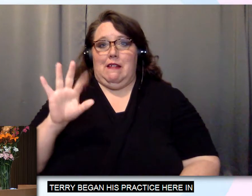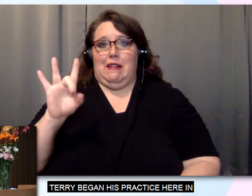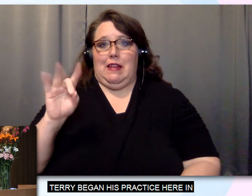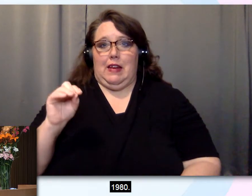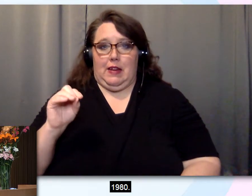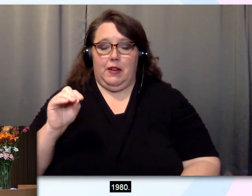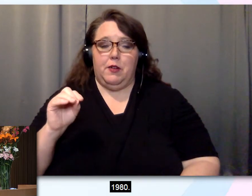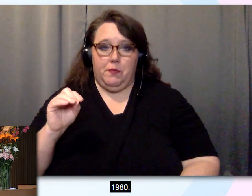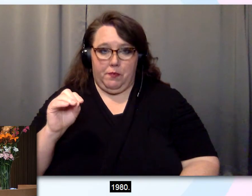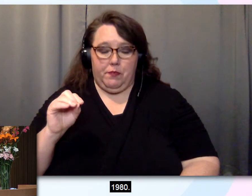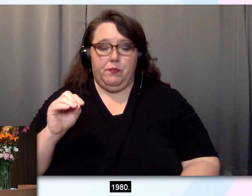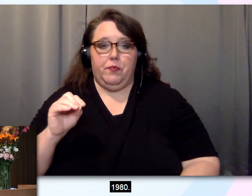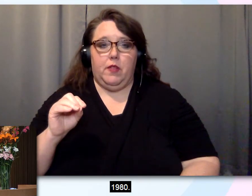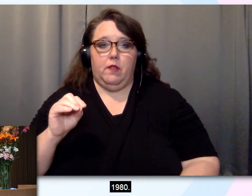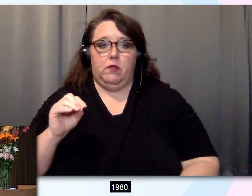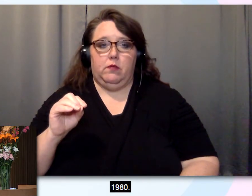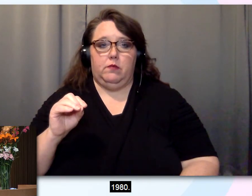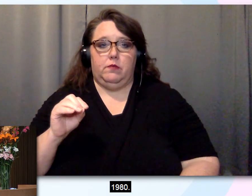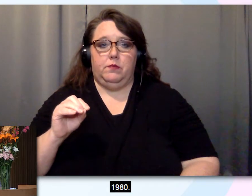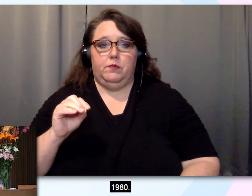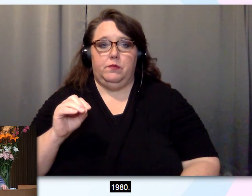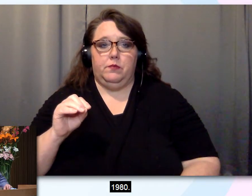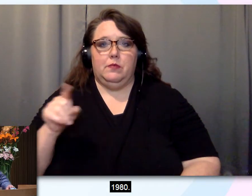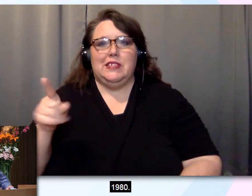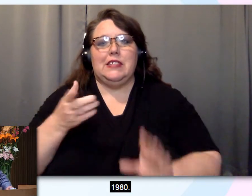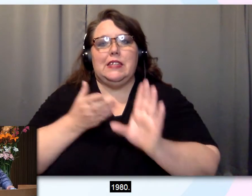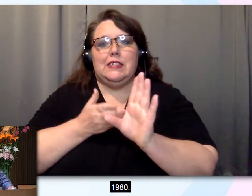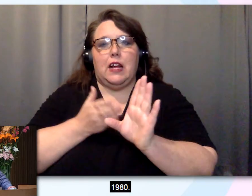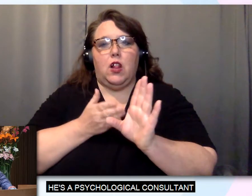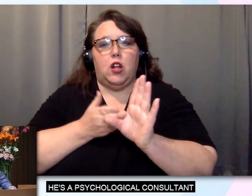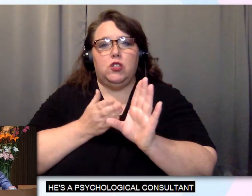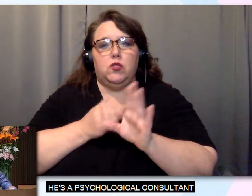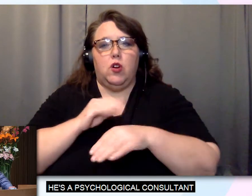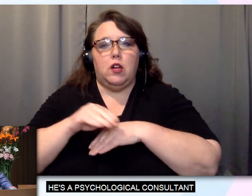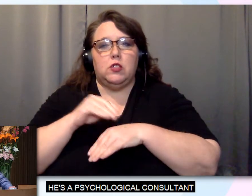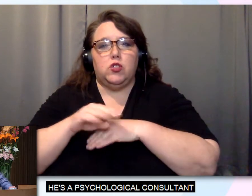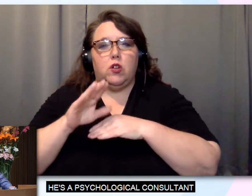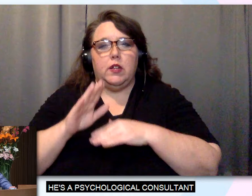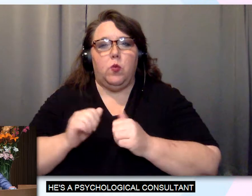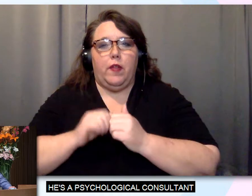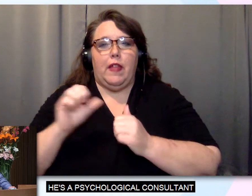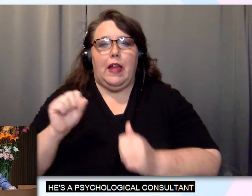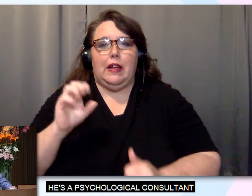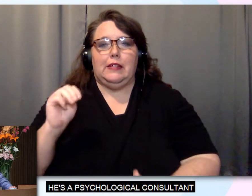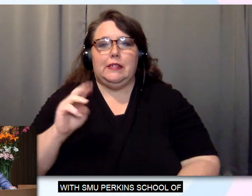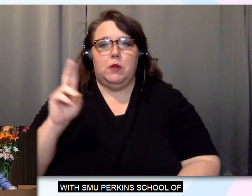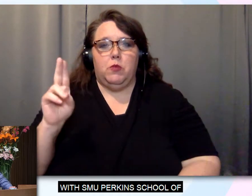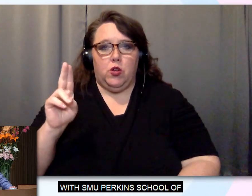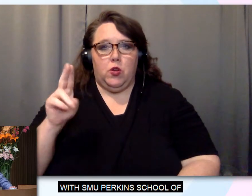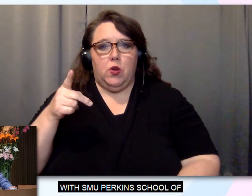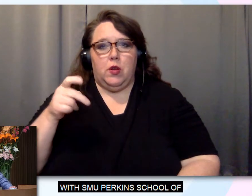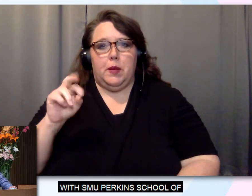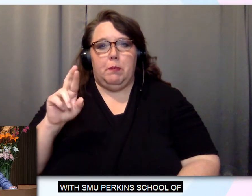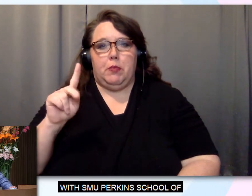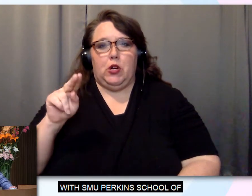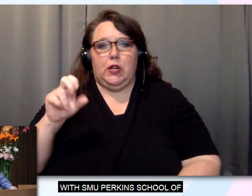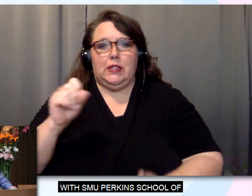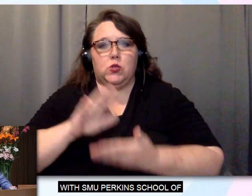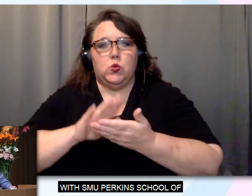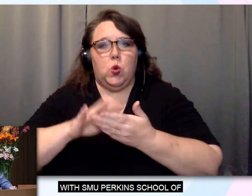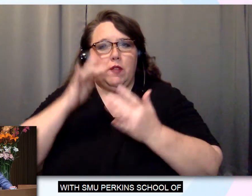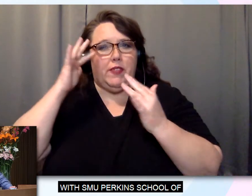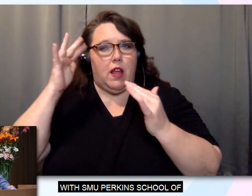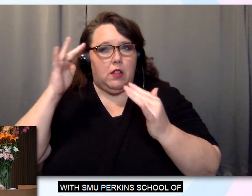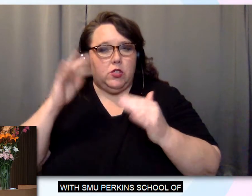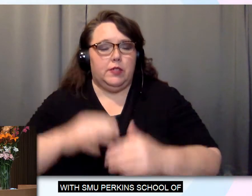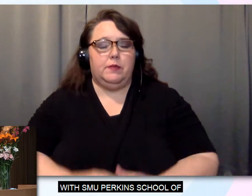in 1980. He's a psychological consultant with SMU,